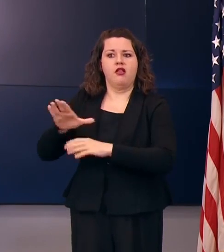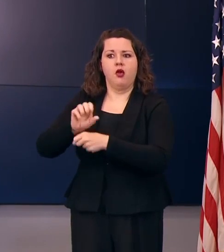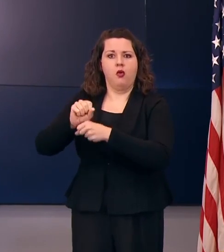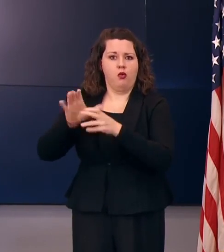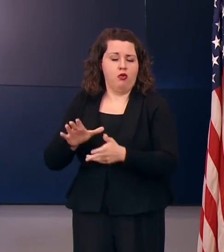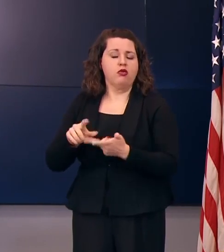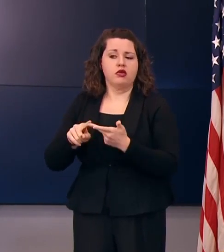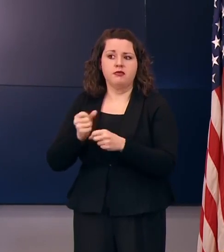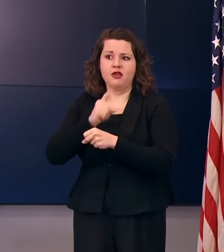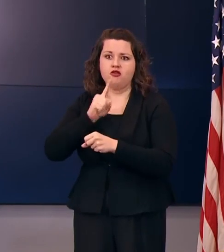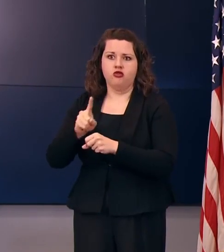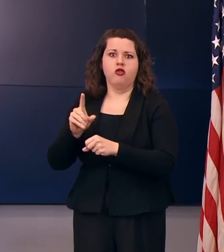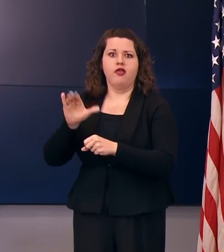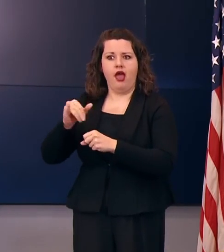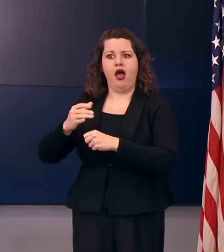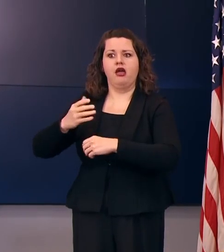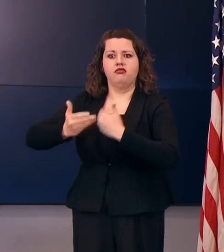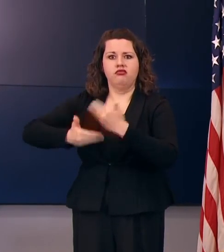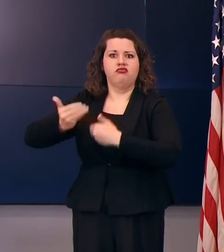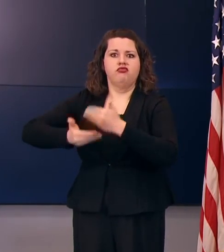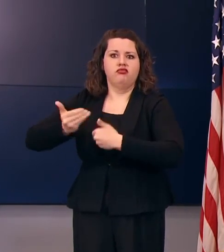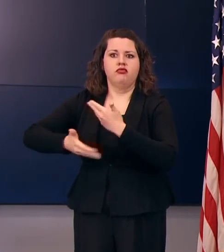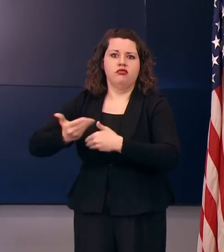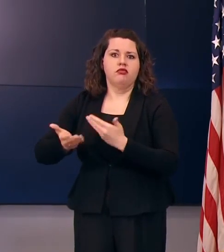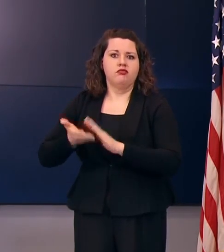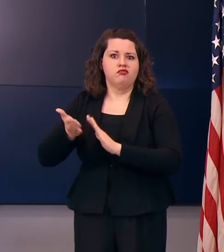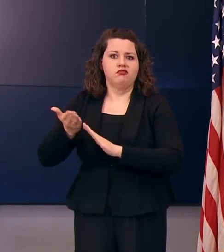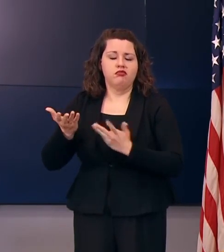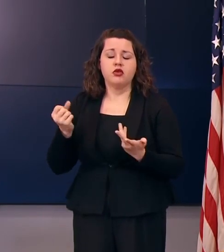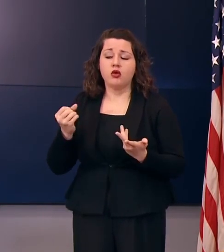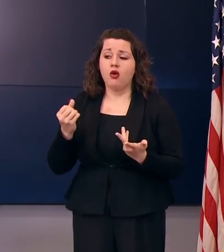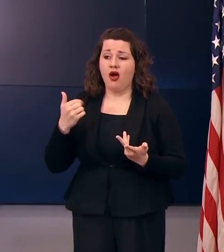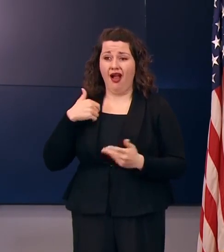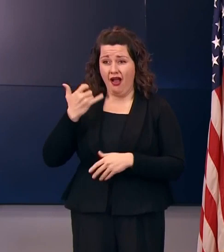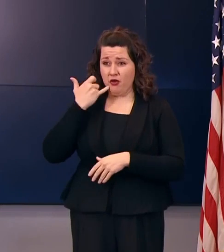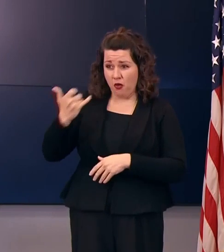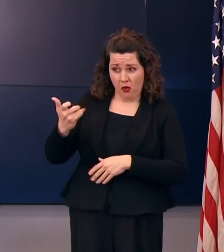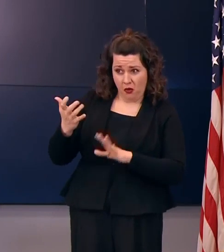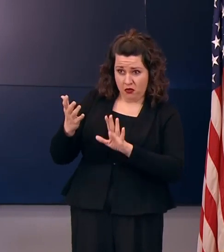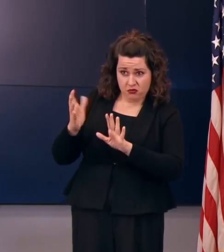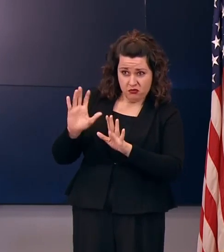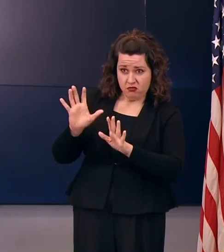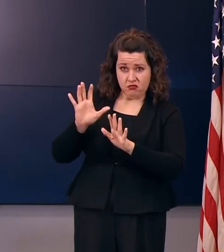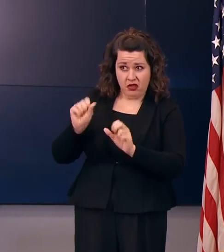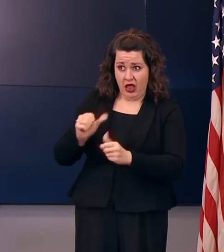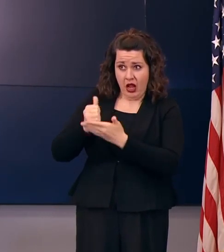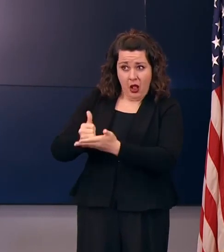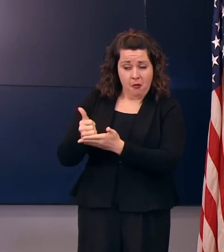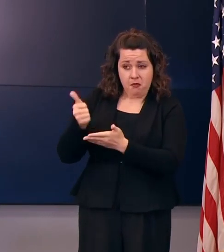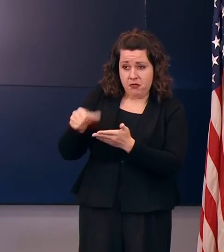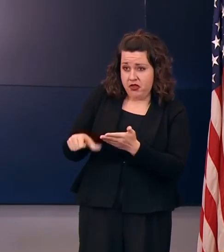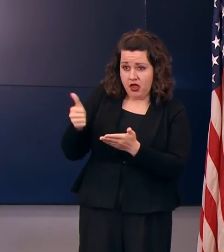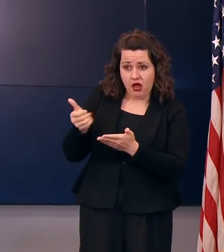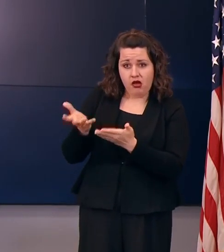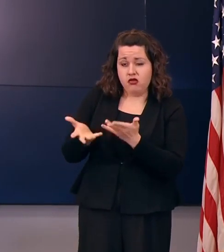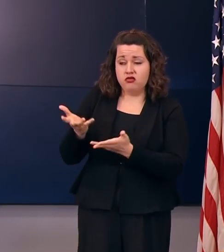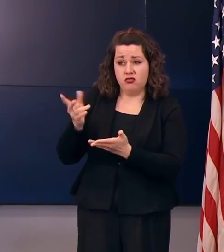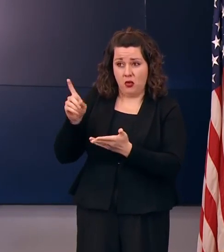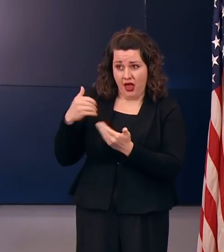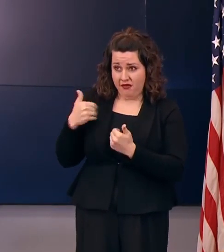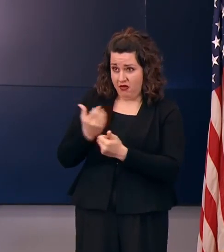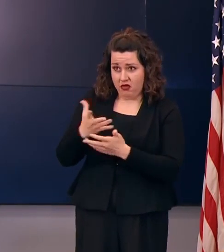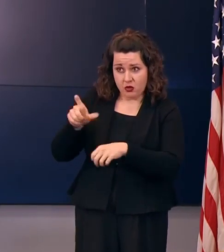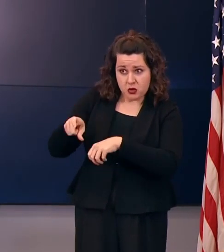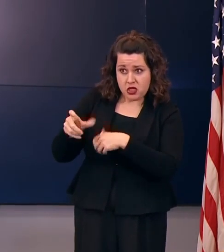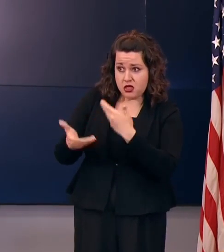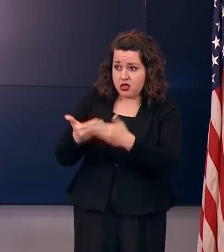can, keep the plant up and going. And so they have been, I called to see if there's anything else that we could do, if they're getting what they need, that